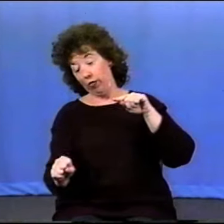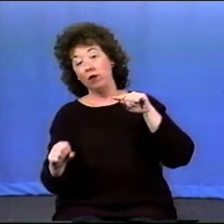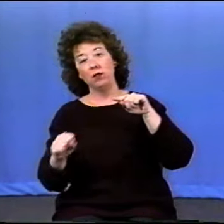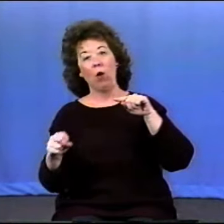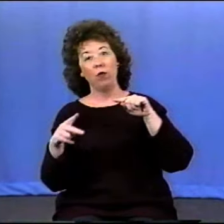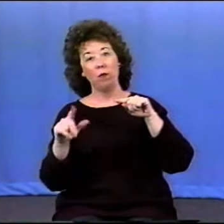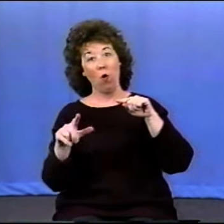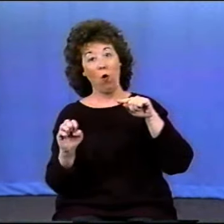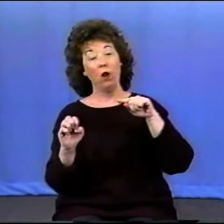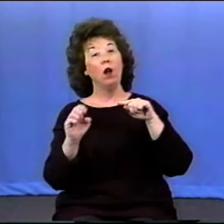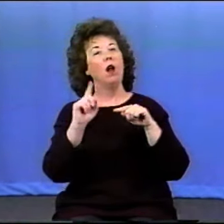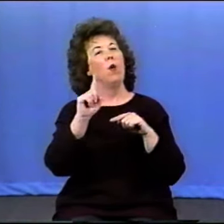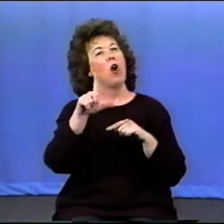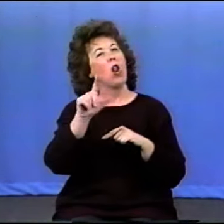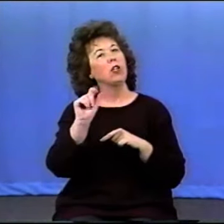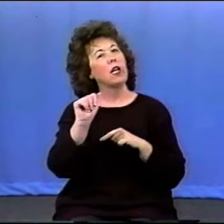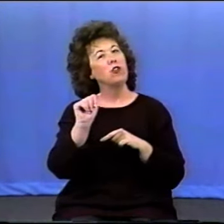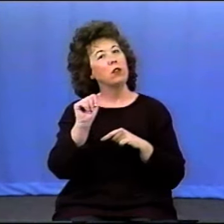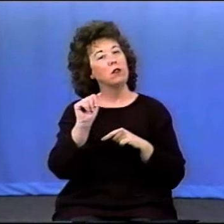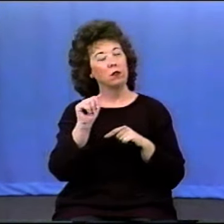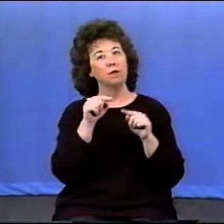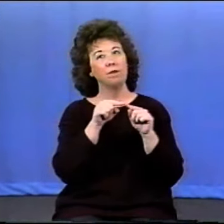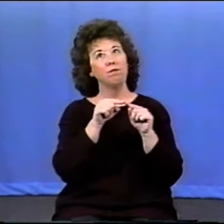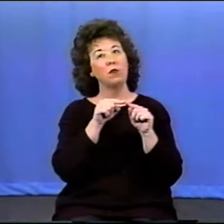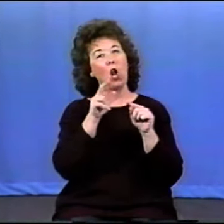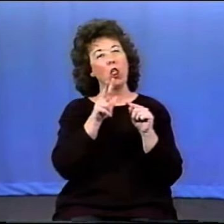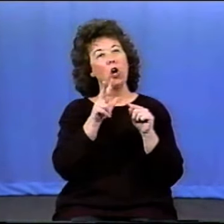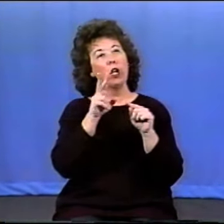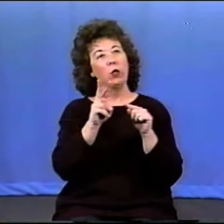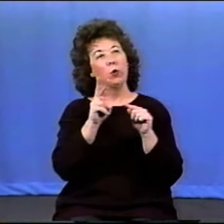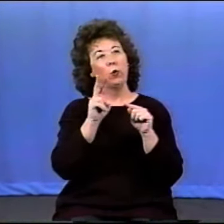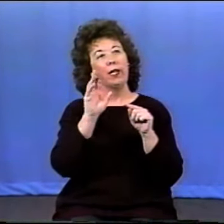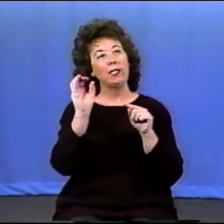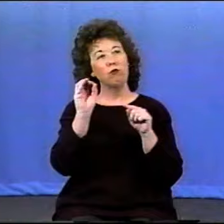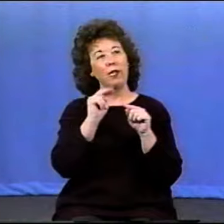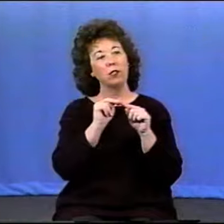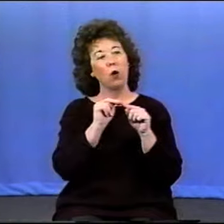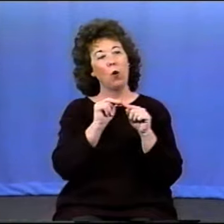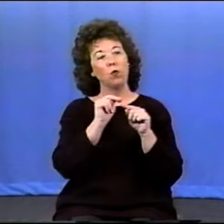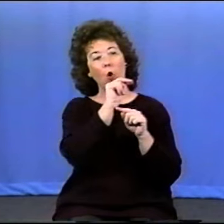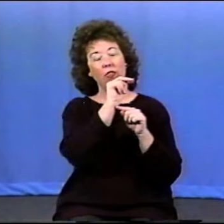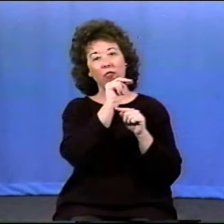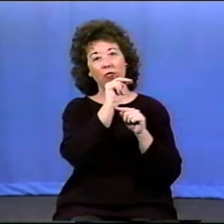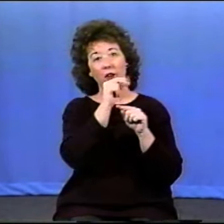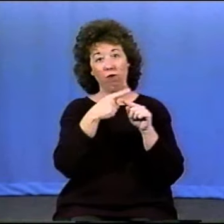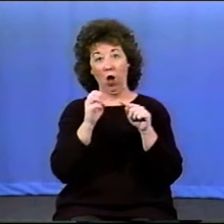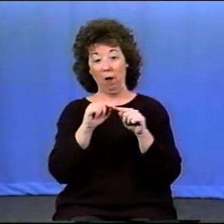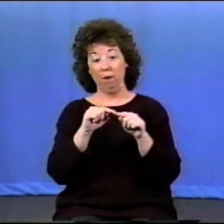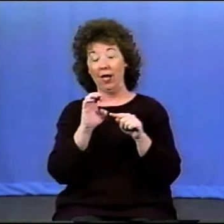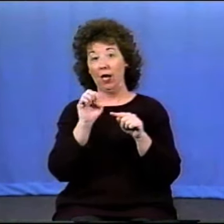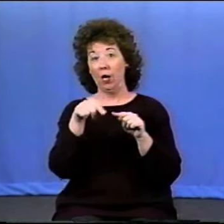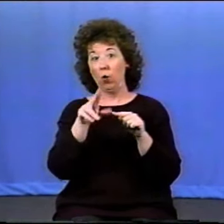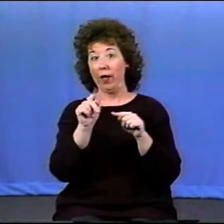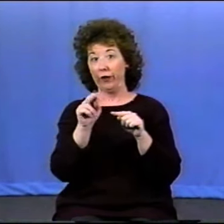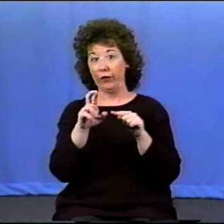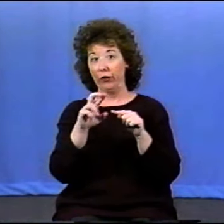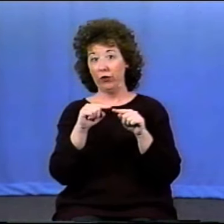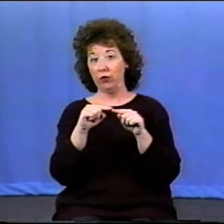is located about 32 degrees north latitude. Now keep that term in mind because we'll